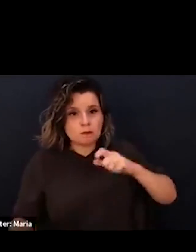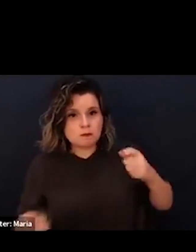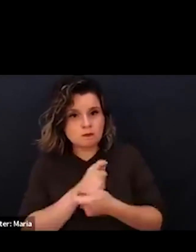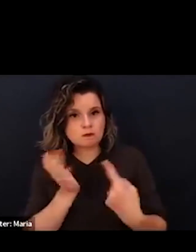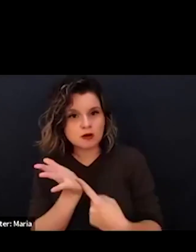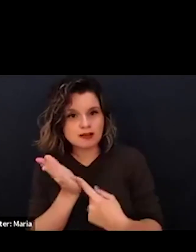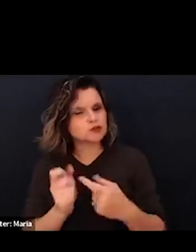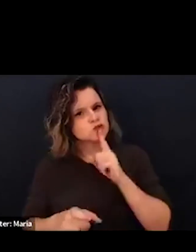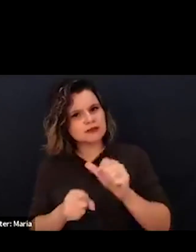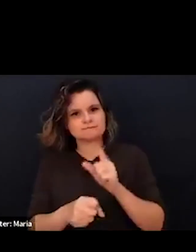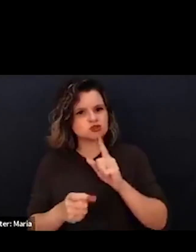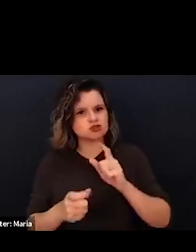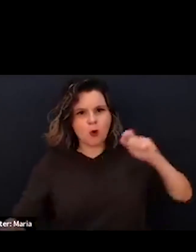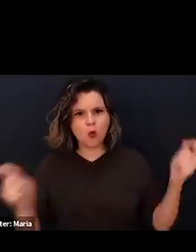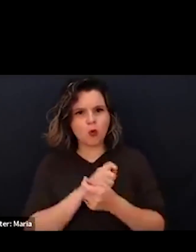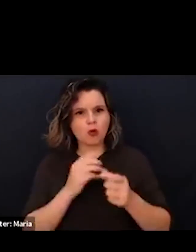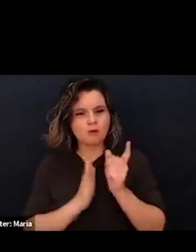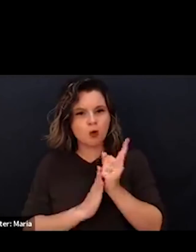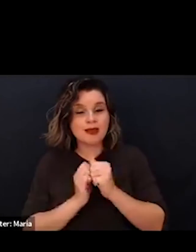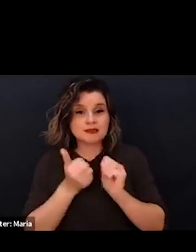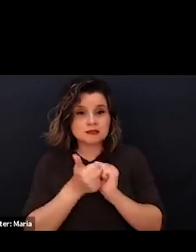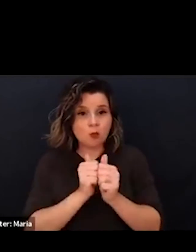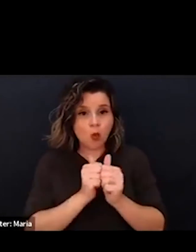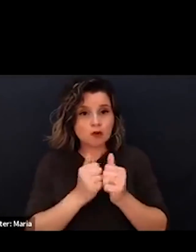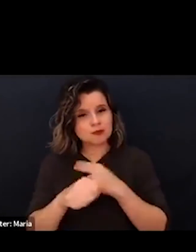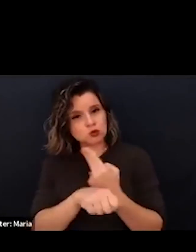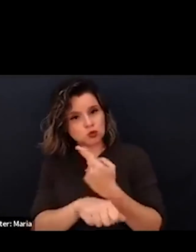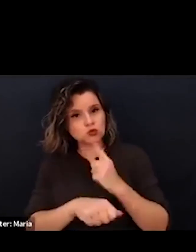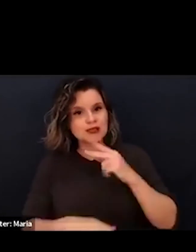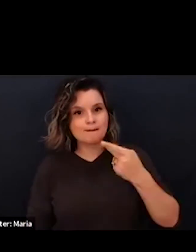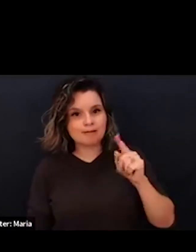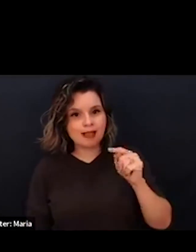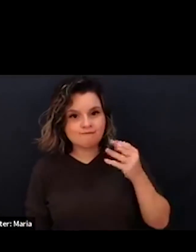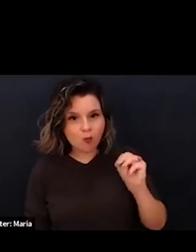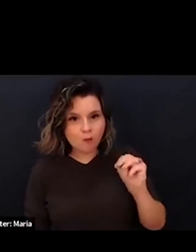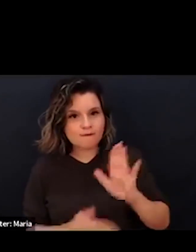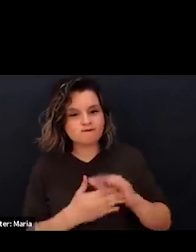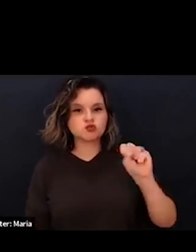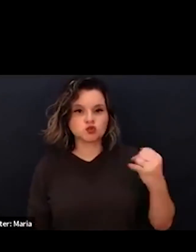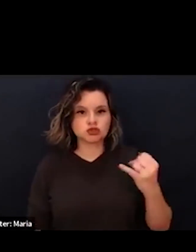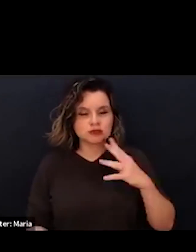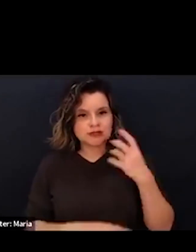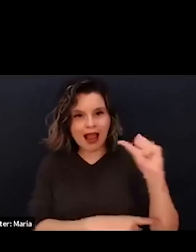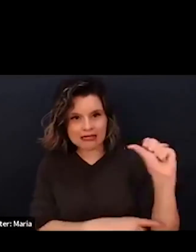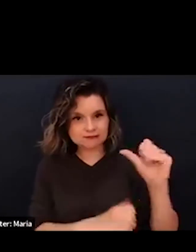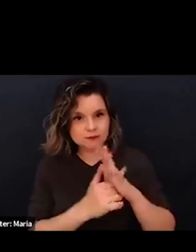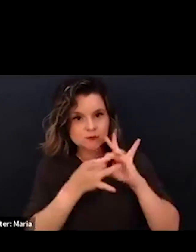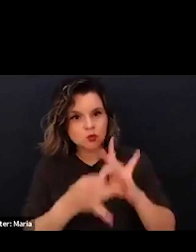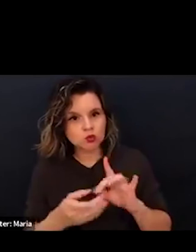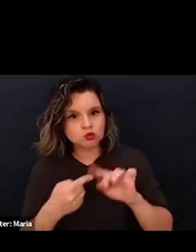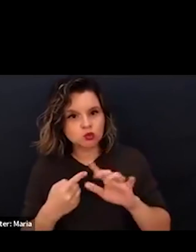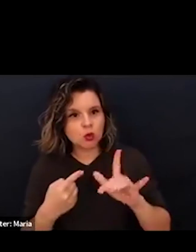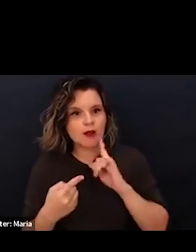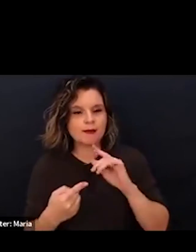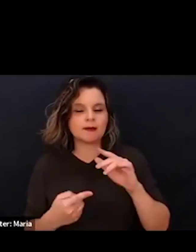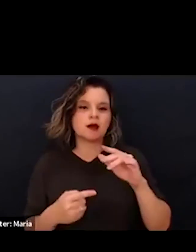like an incredibly transformative moment in sport being used as a platform for social justice activism, especially around police